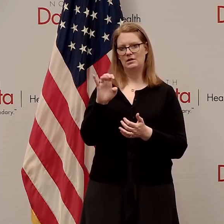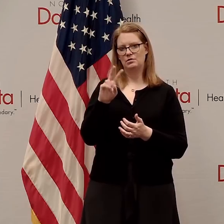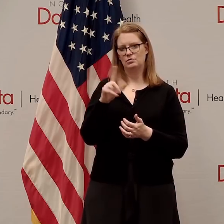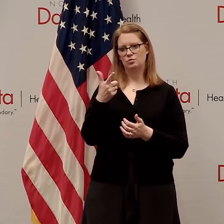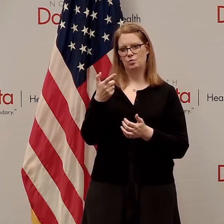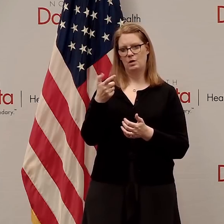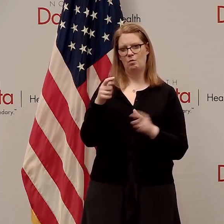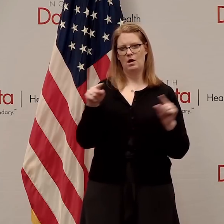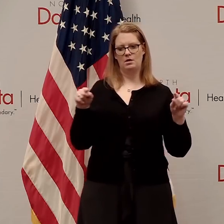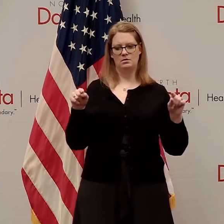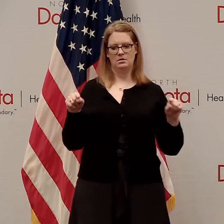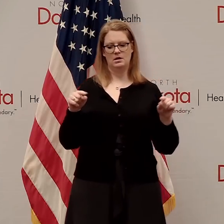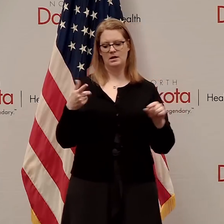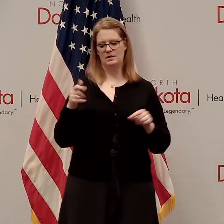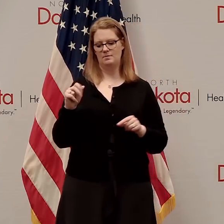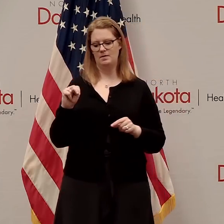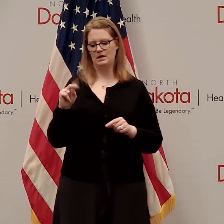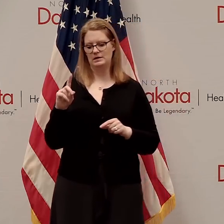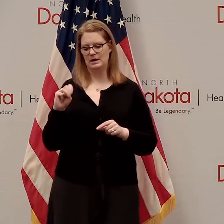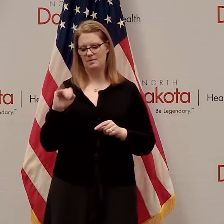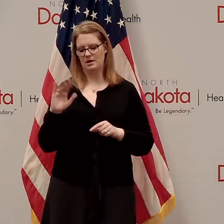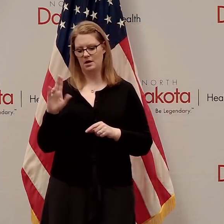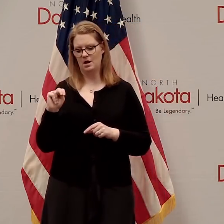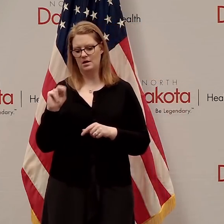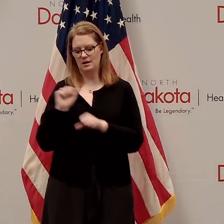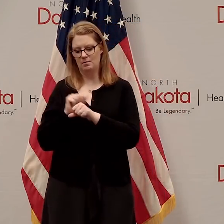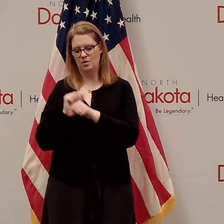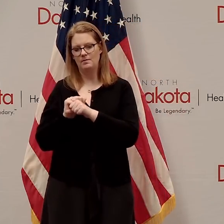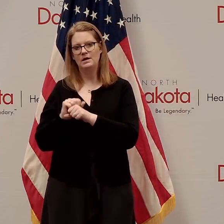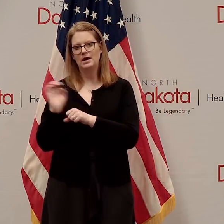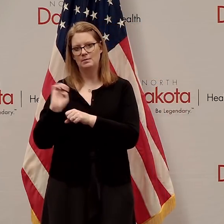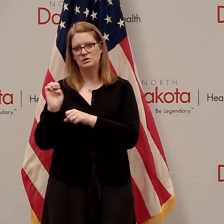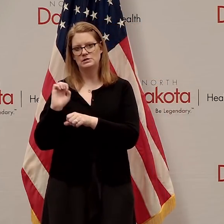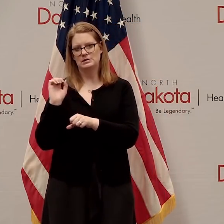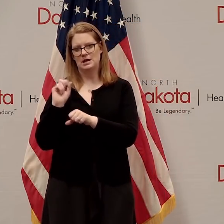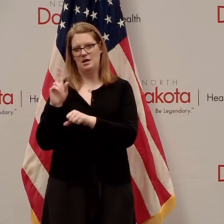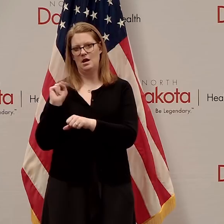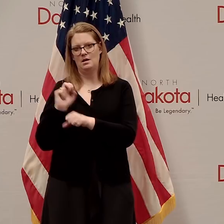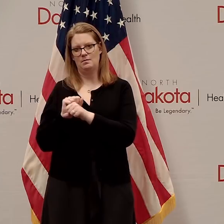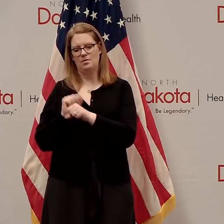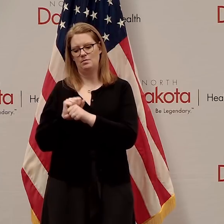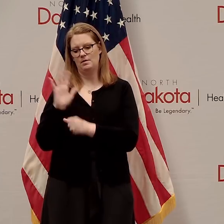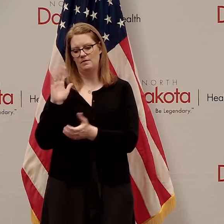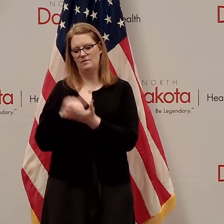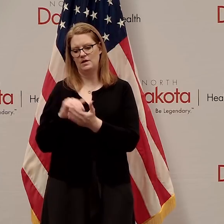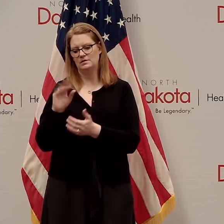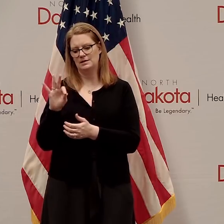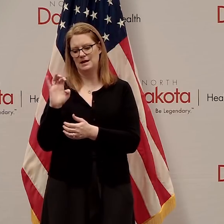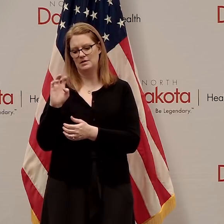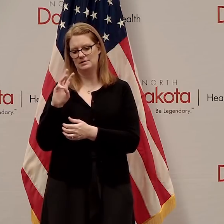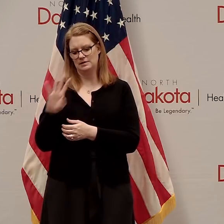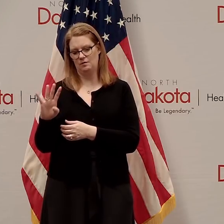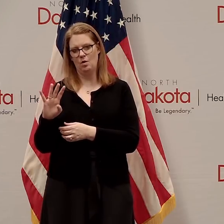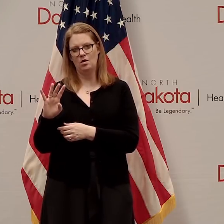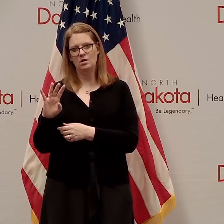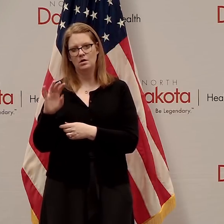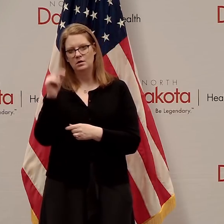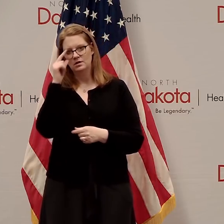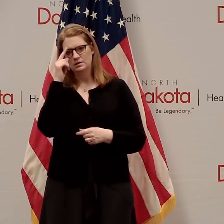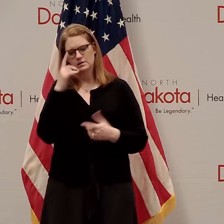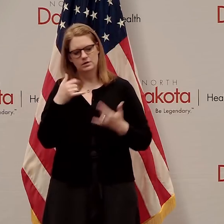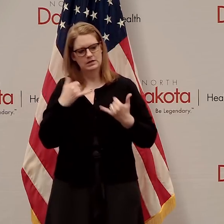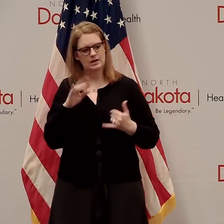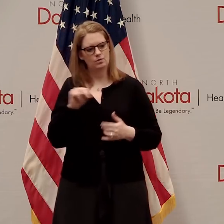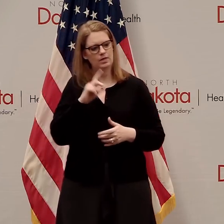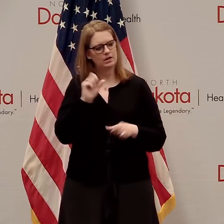5,821, and then the pandemic emergency unemployment, 5,964. Today,